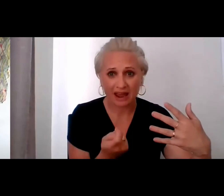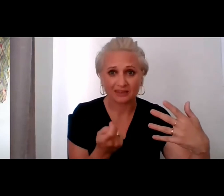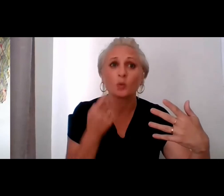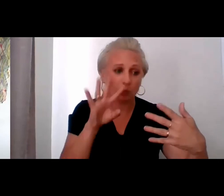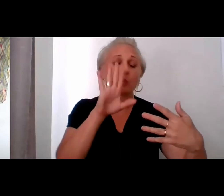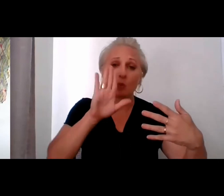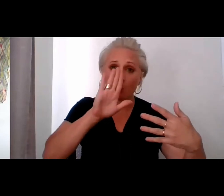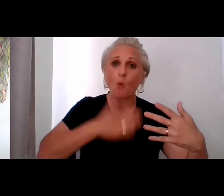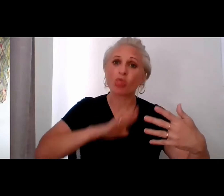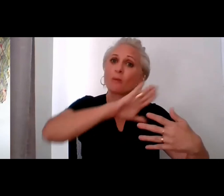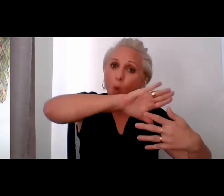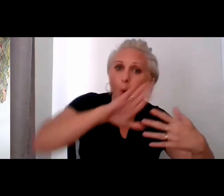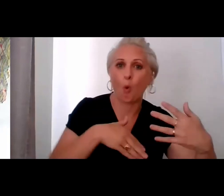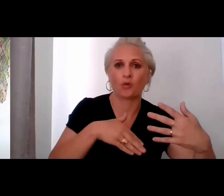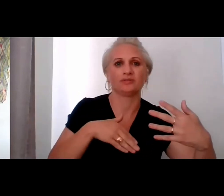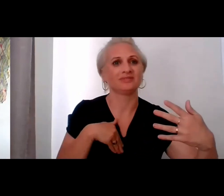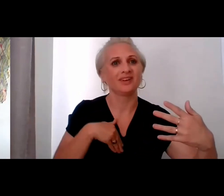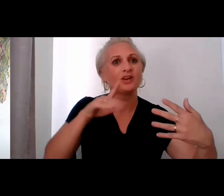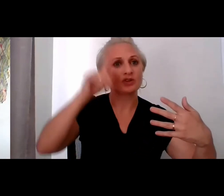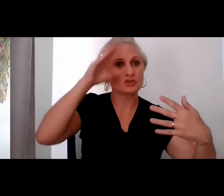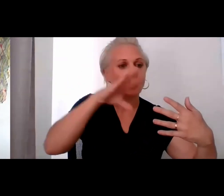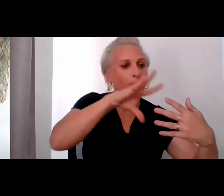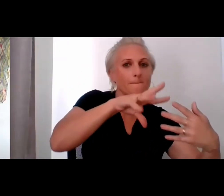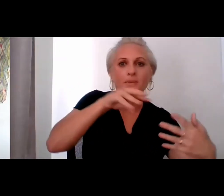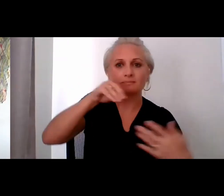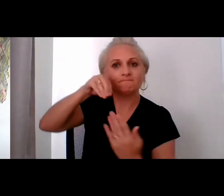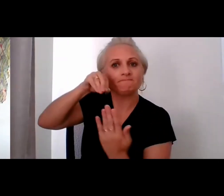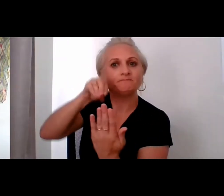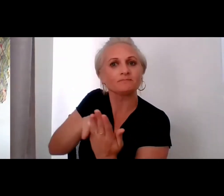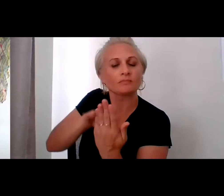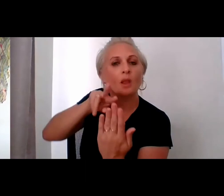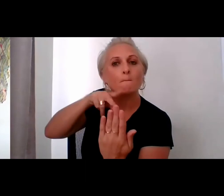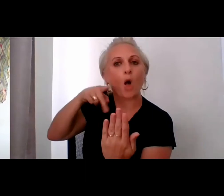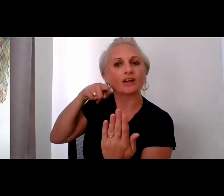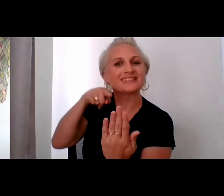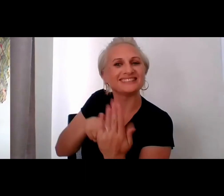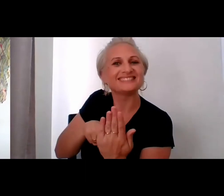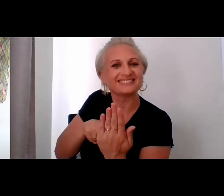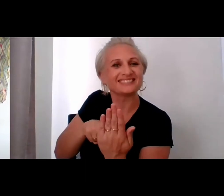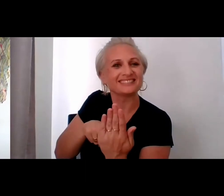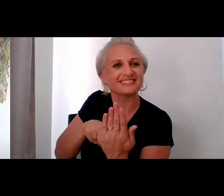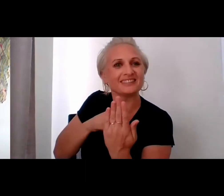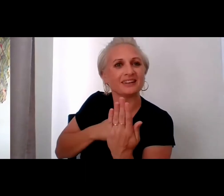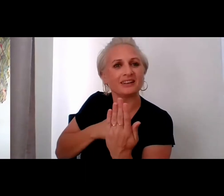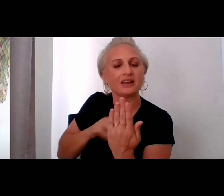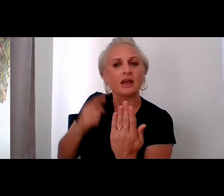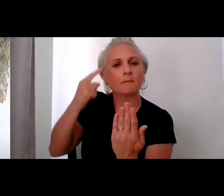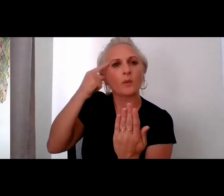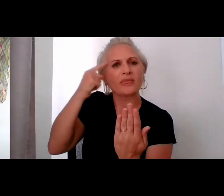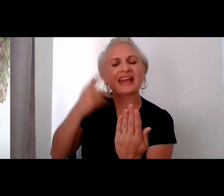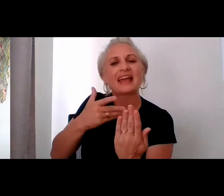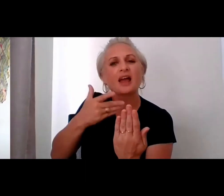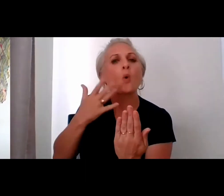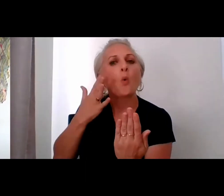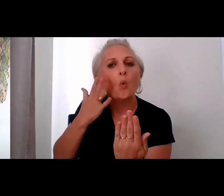And so now they become policy activities. But we decided to treat them slightly differently in how they are progressed